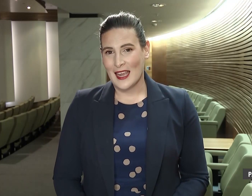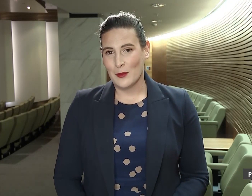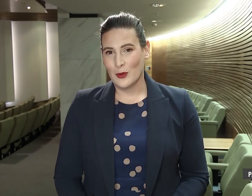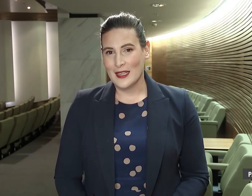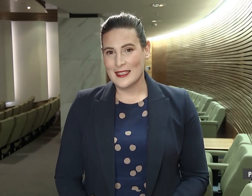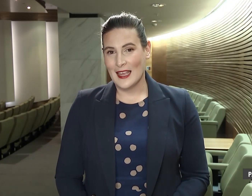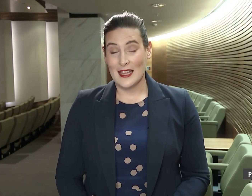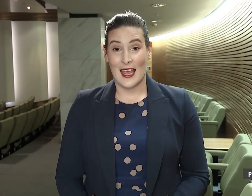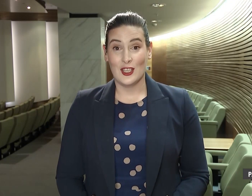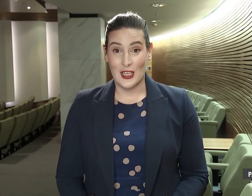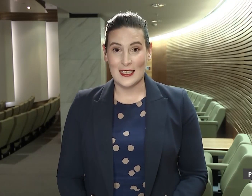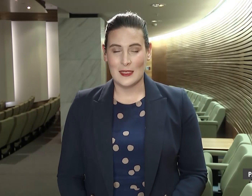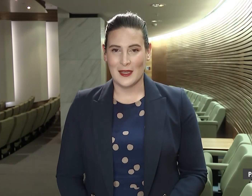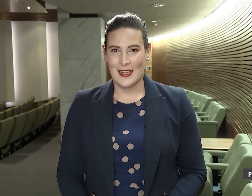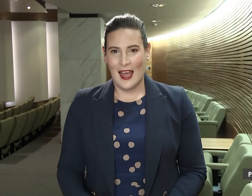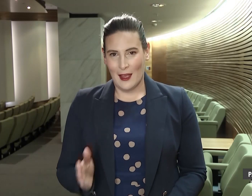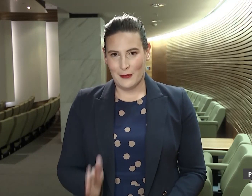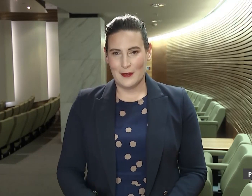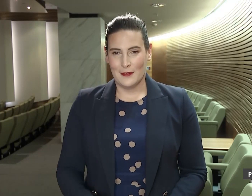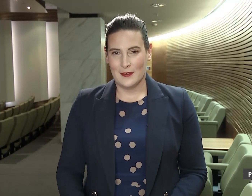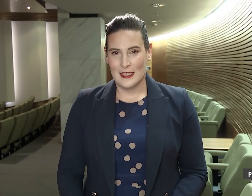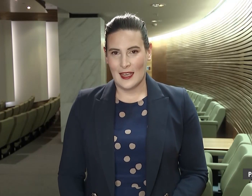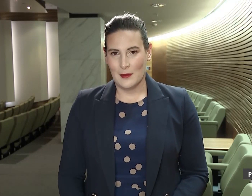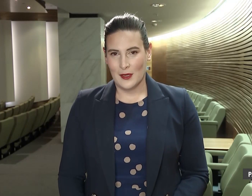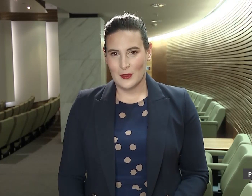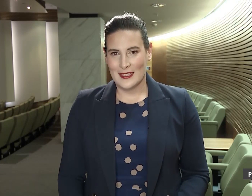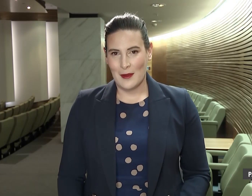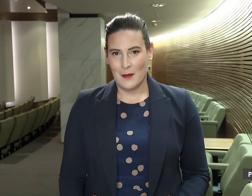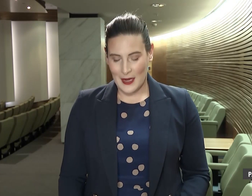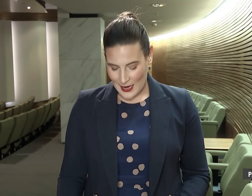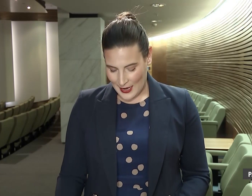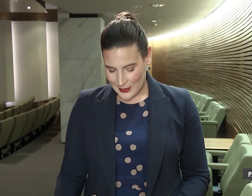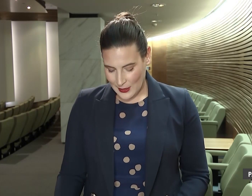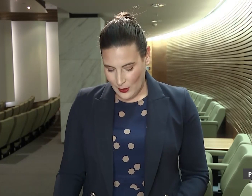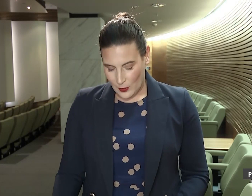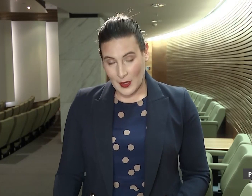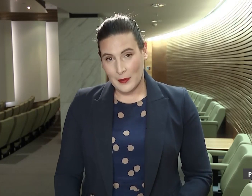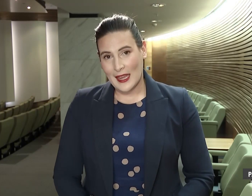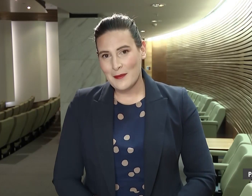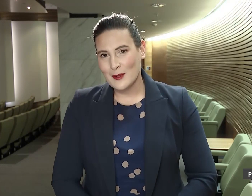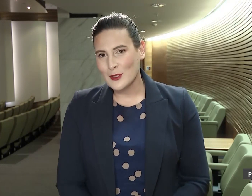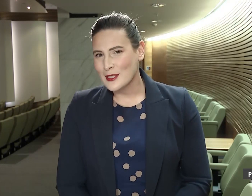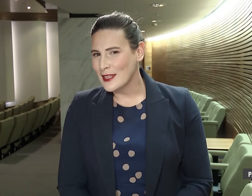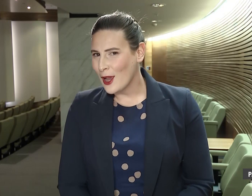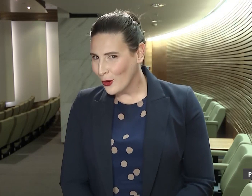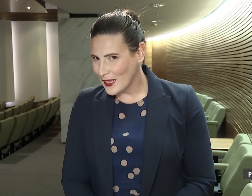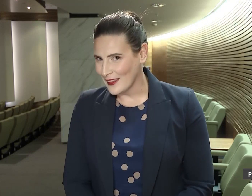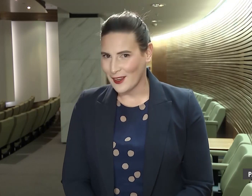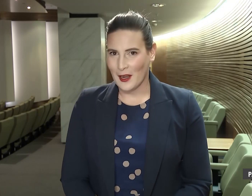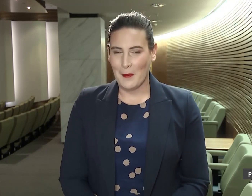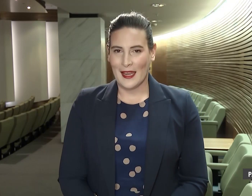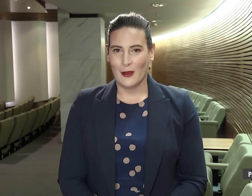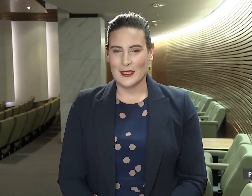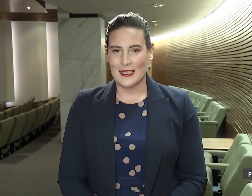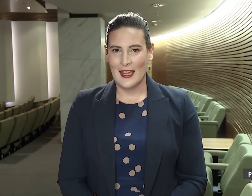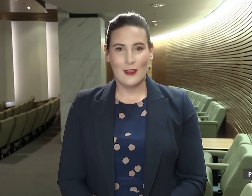cabinet table has a gender split 50-50 down the middle, the same men and women. But cabinet wasn't the only thing that